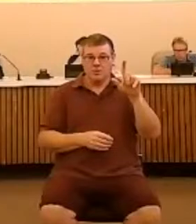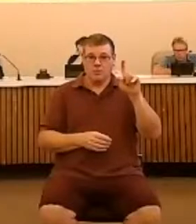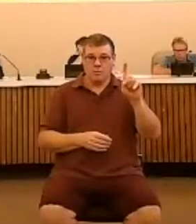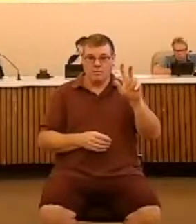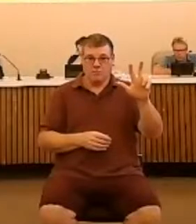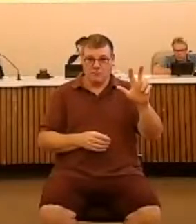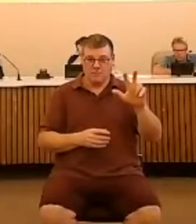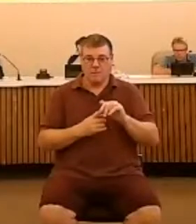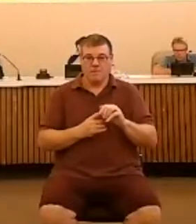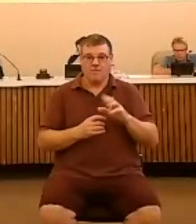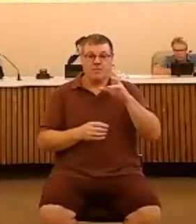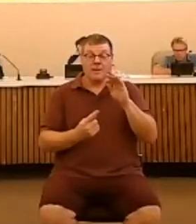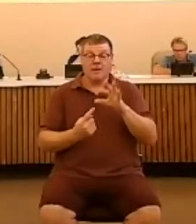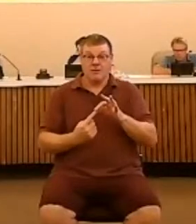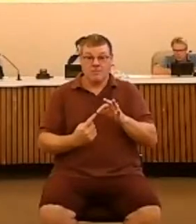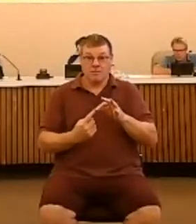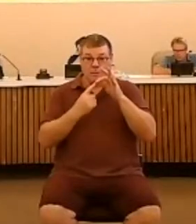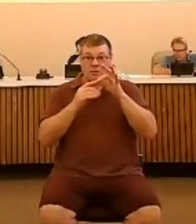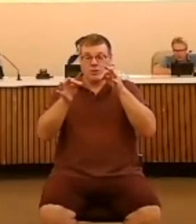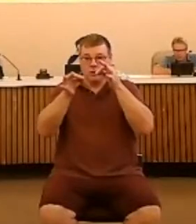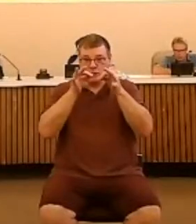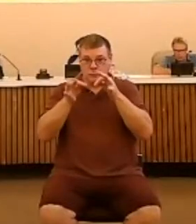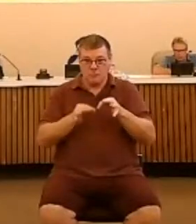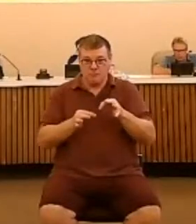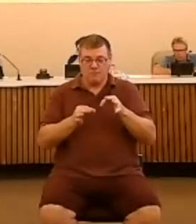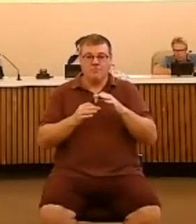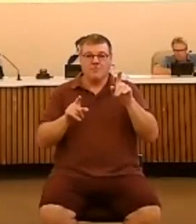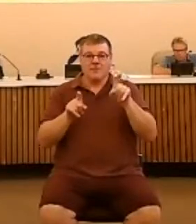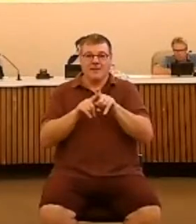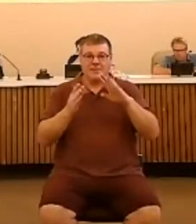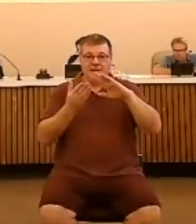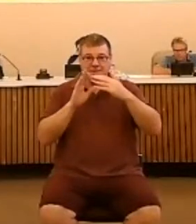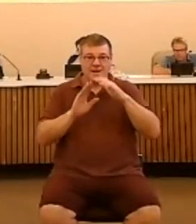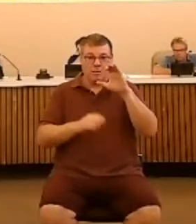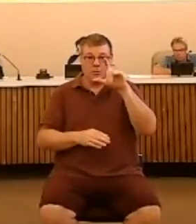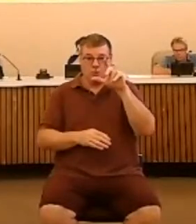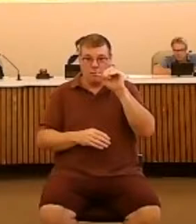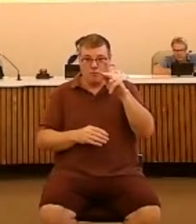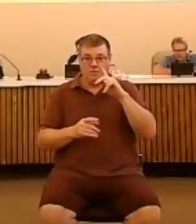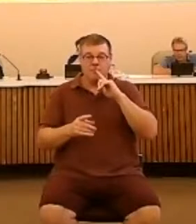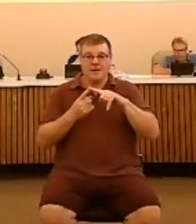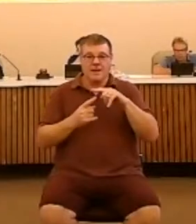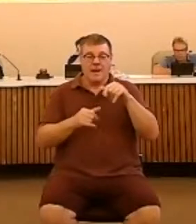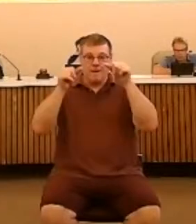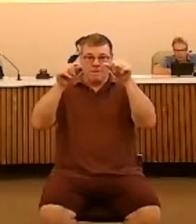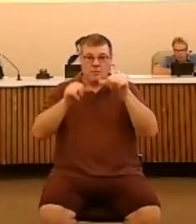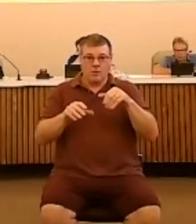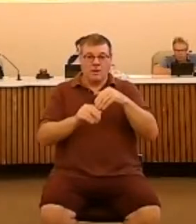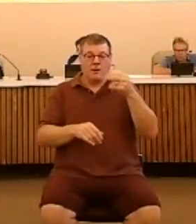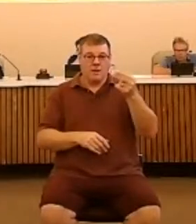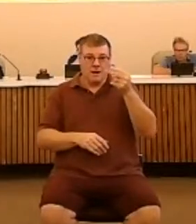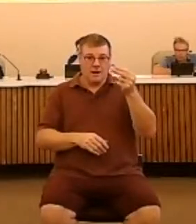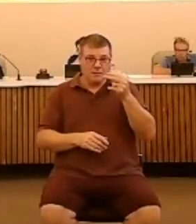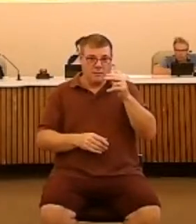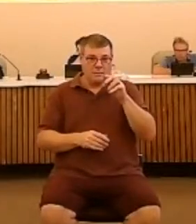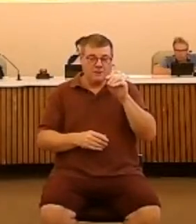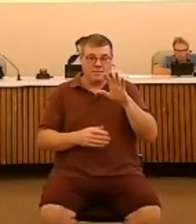161.11-1-13, or more particularly described on file in the town's clerk's office and posted online at